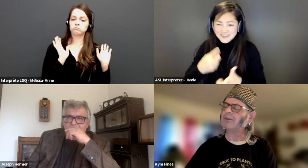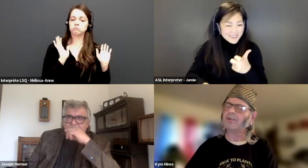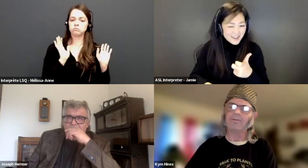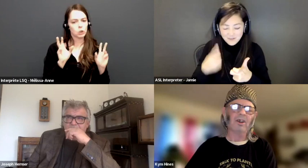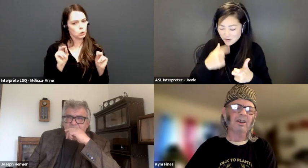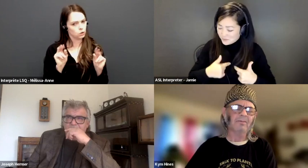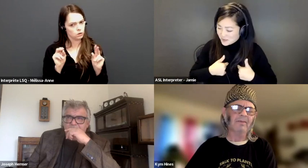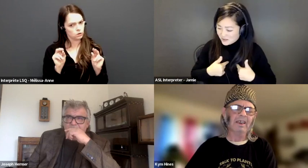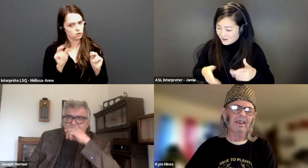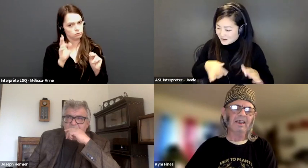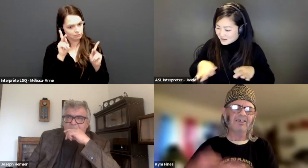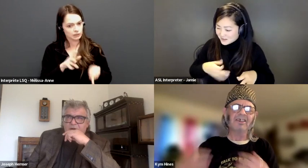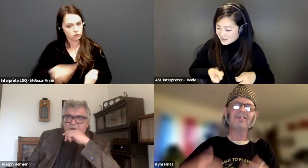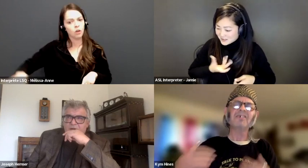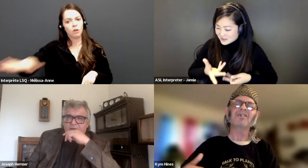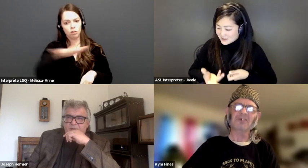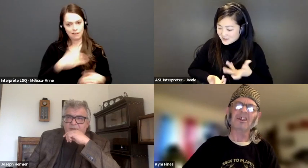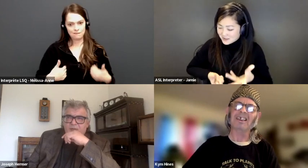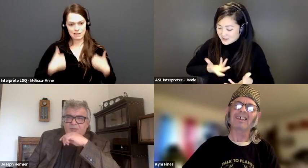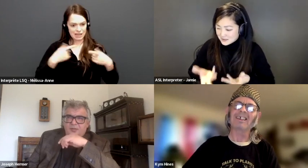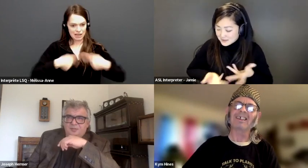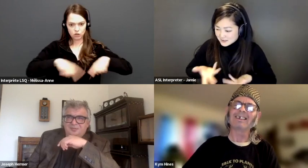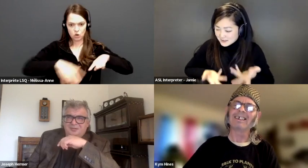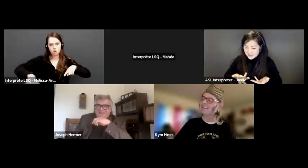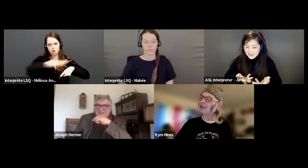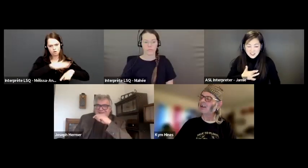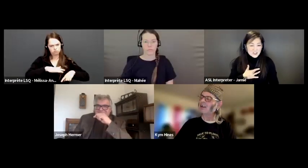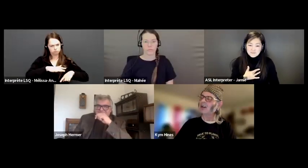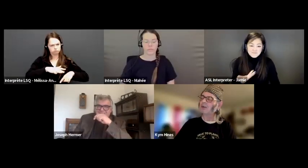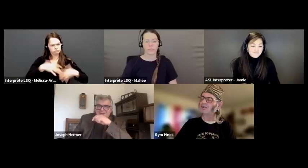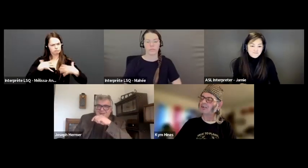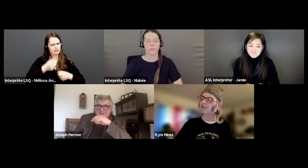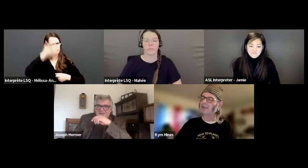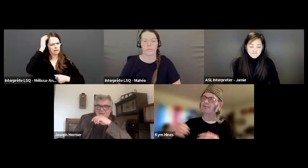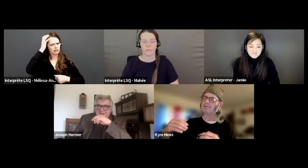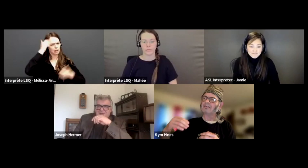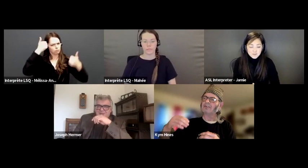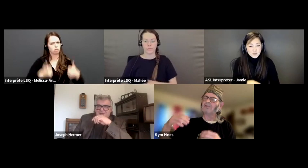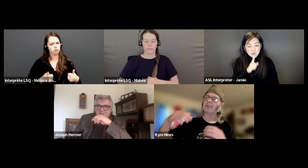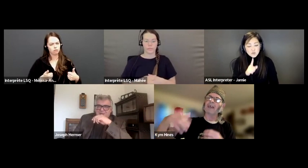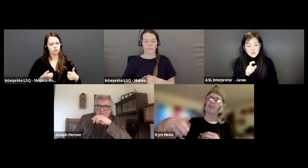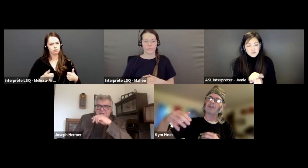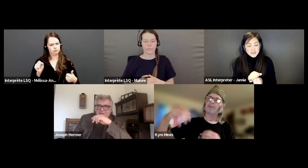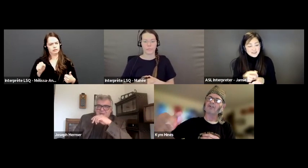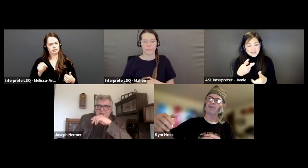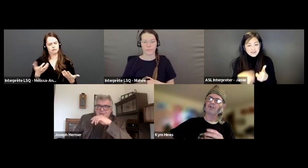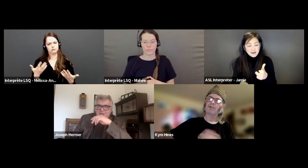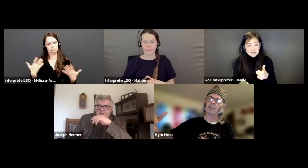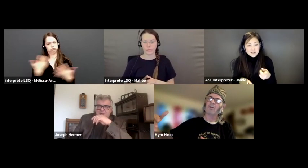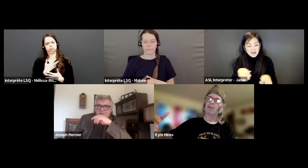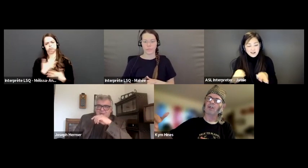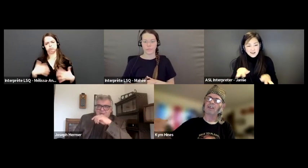are hard to find. It's disconcerting how much there's like a battle between